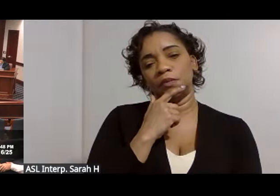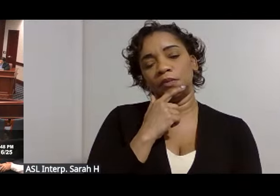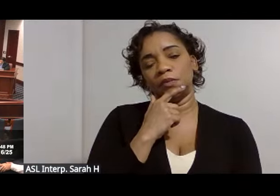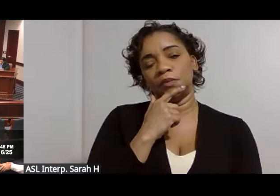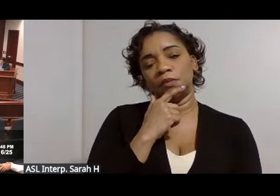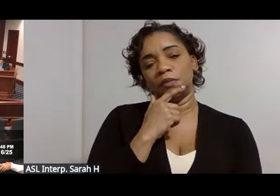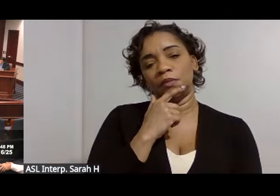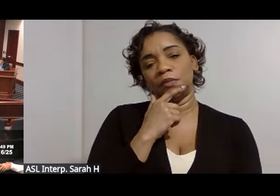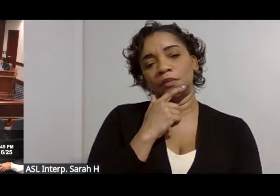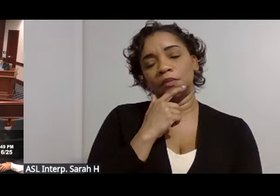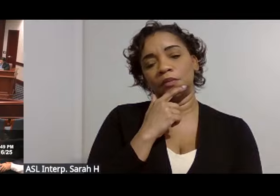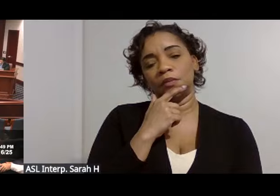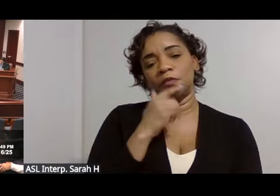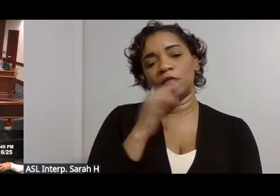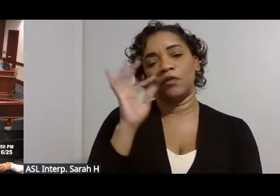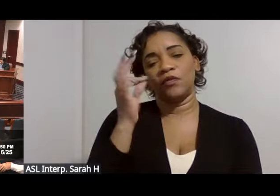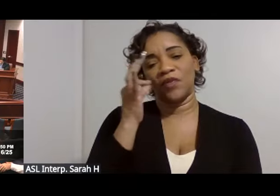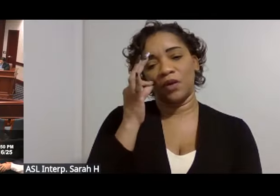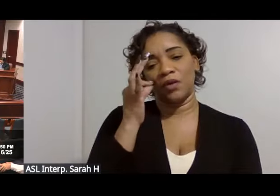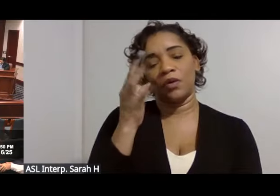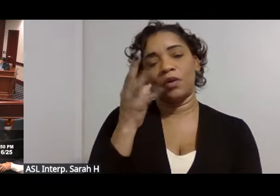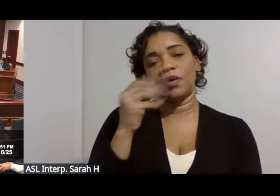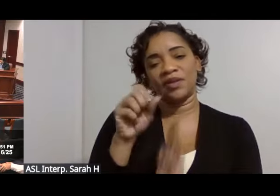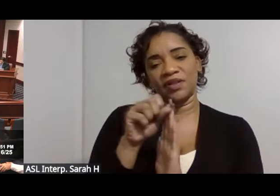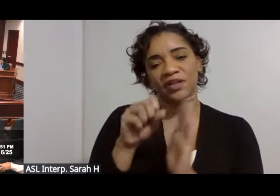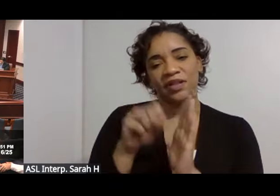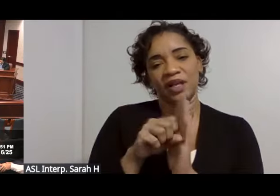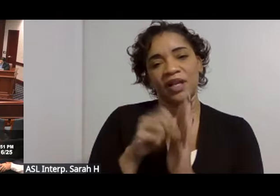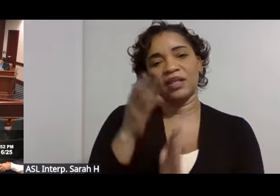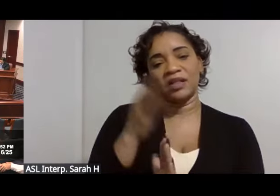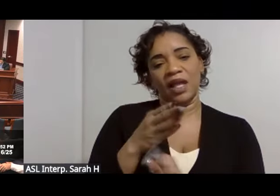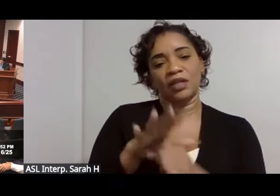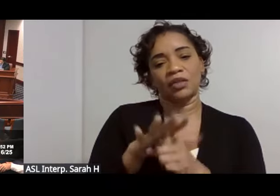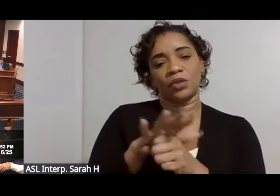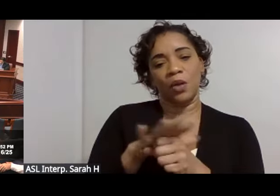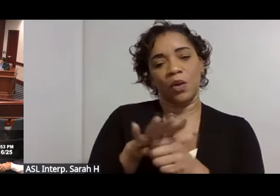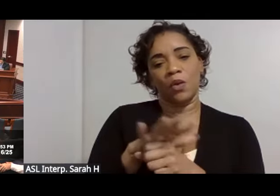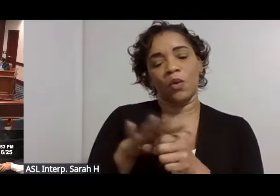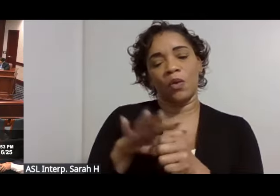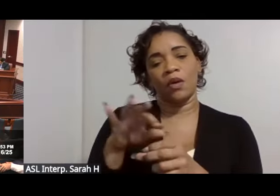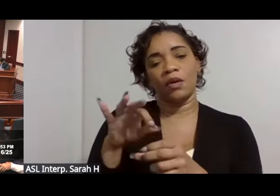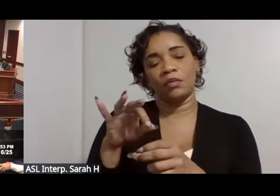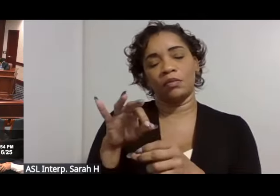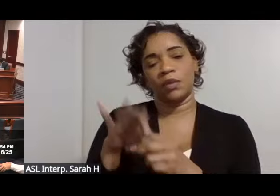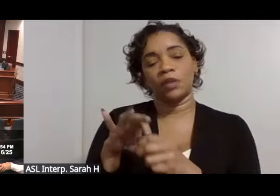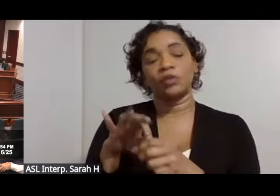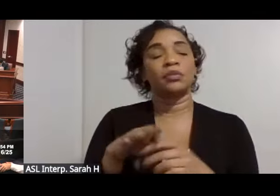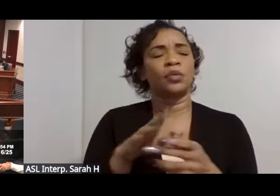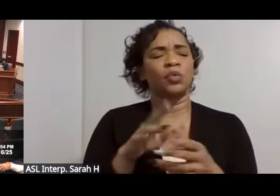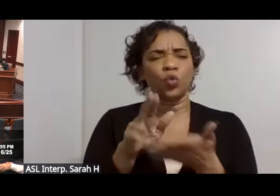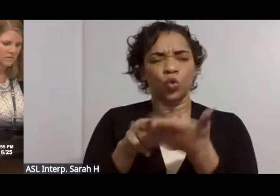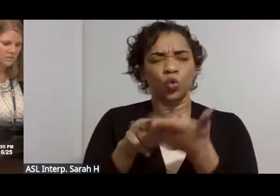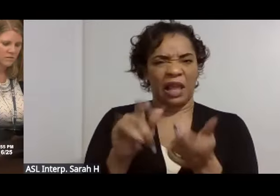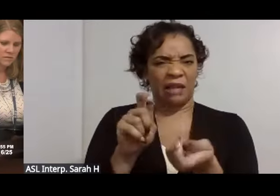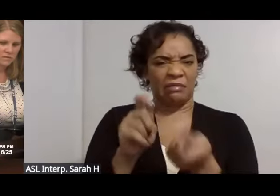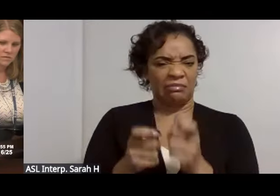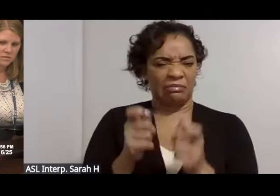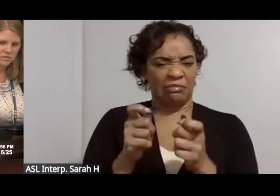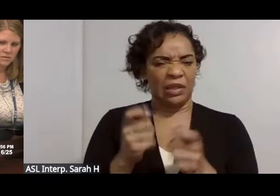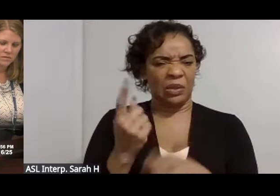For federal and state / local elections. Adam, would you read that clean sentence back? Sure. Constitutional amendment to